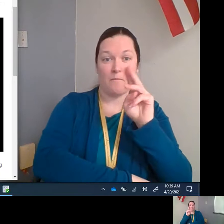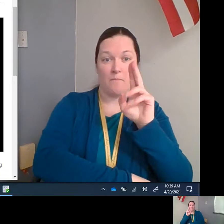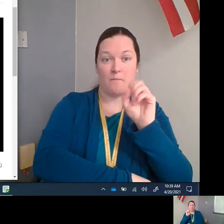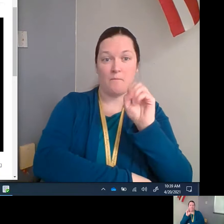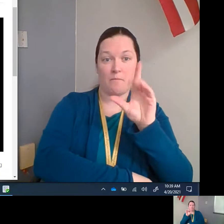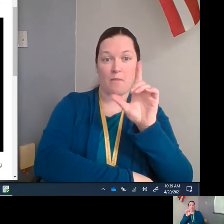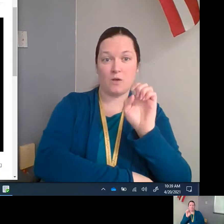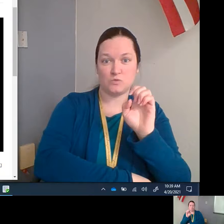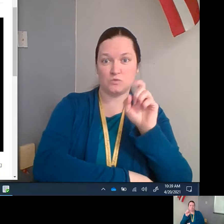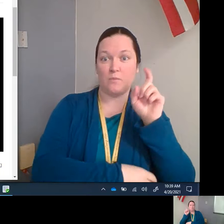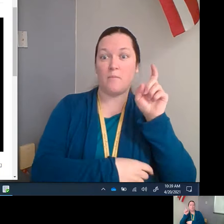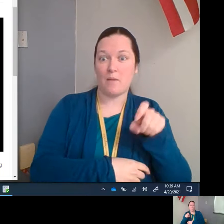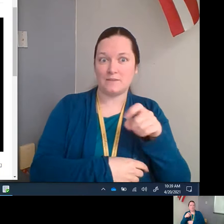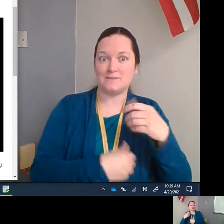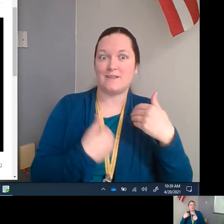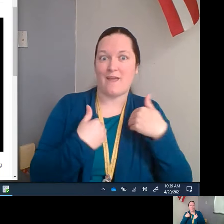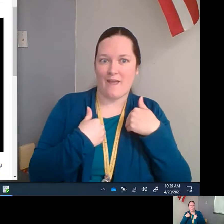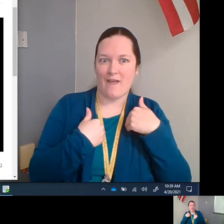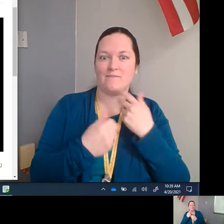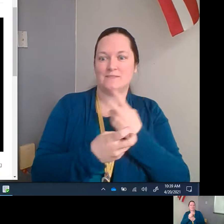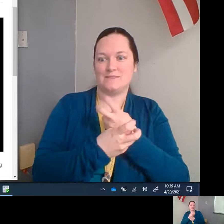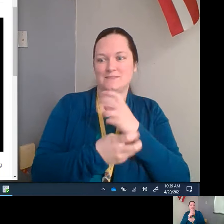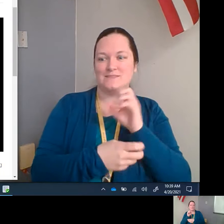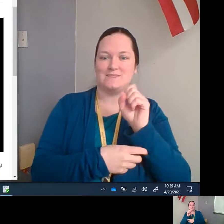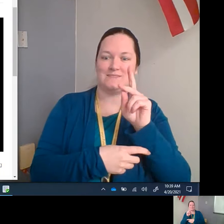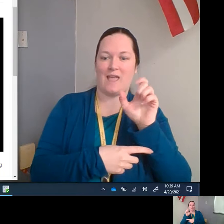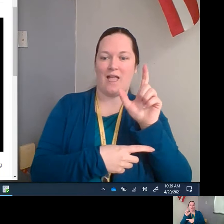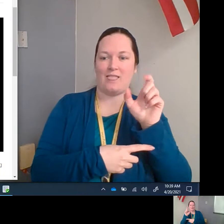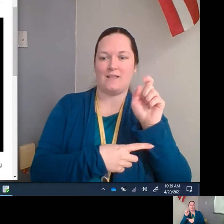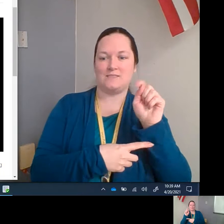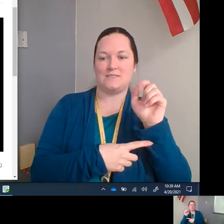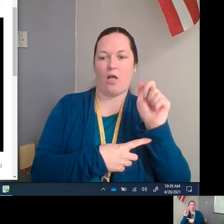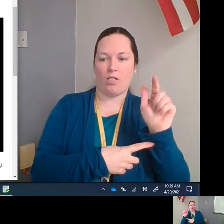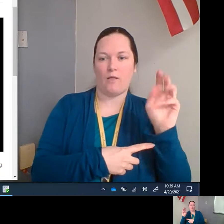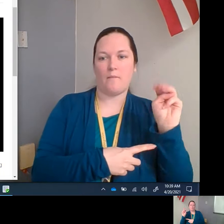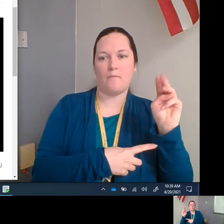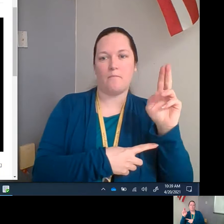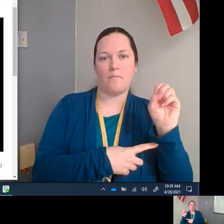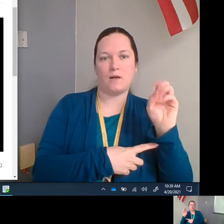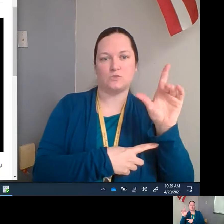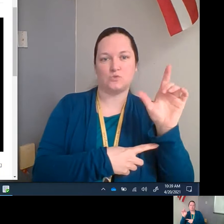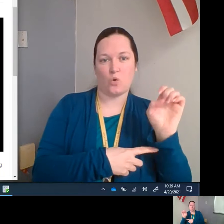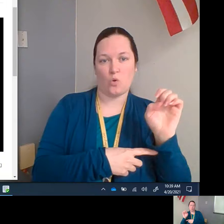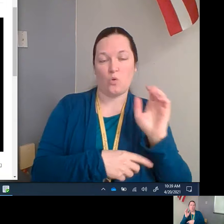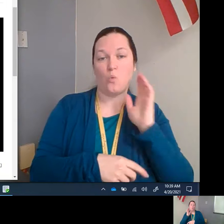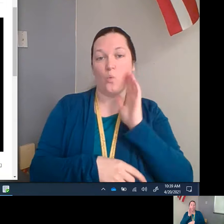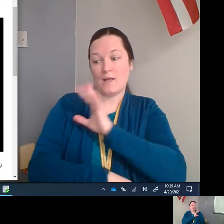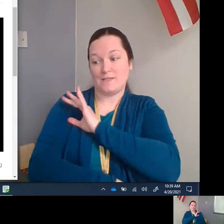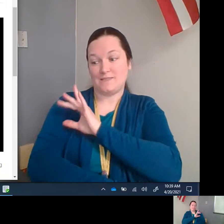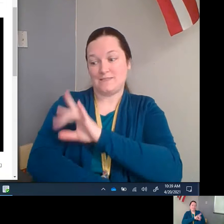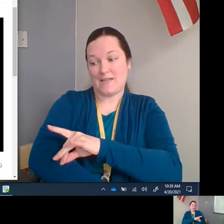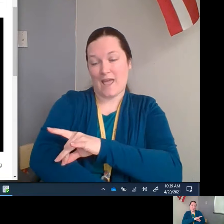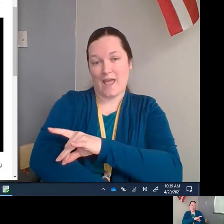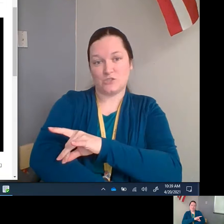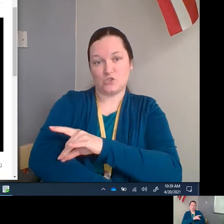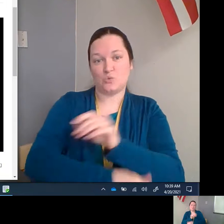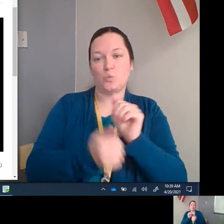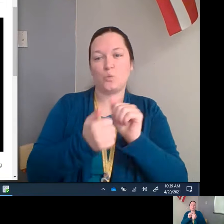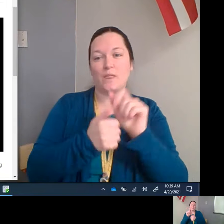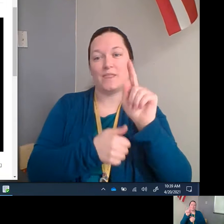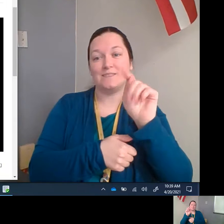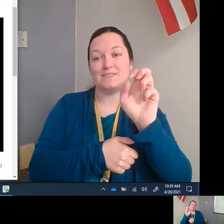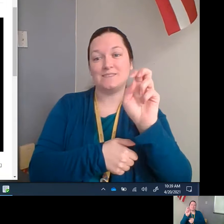system are going to be skeletal muscles. They're not directly attached to the bone, and so they're going to be attached from muscle to bone with a tendon,